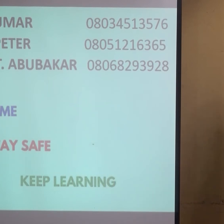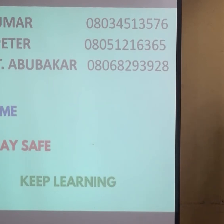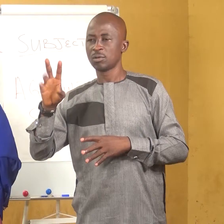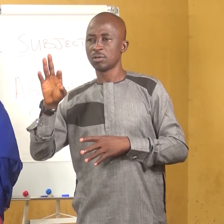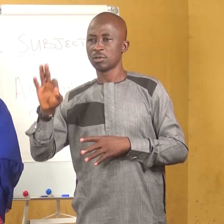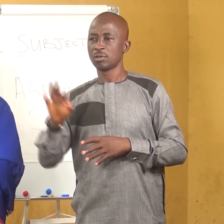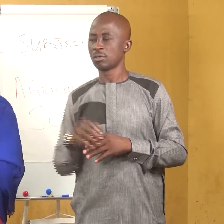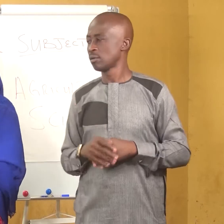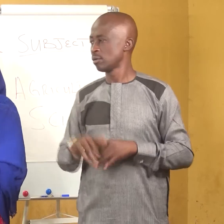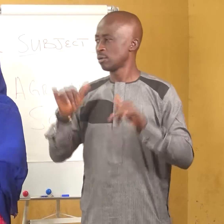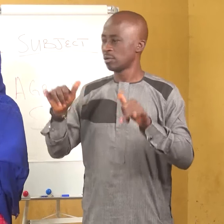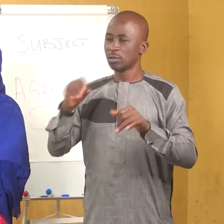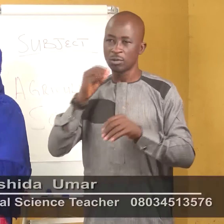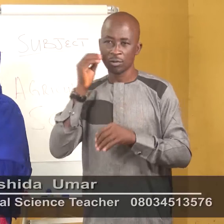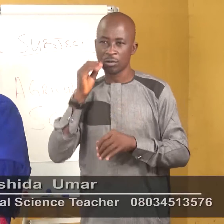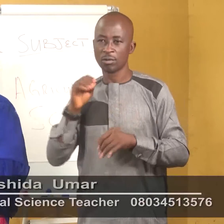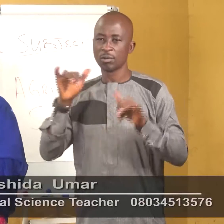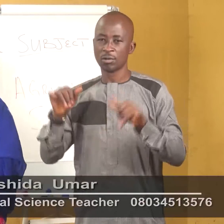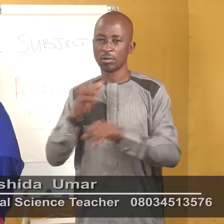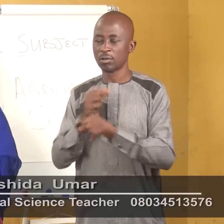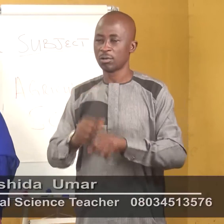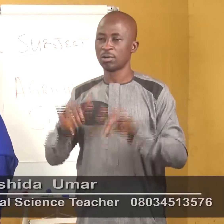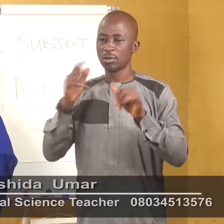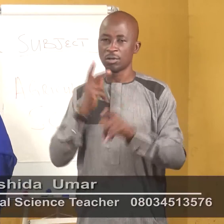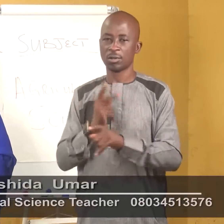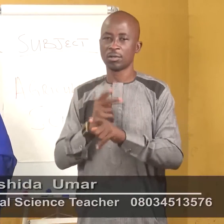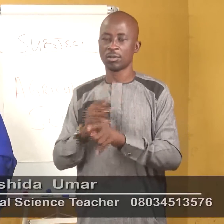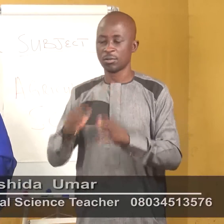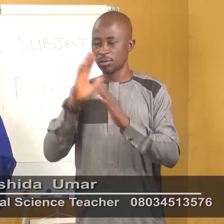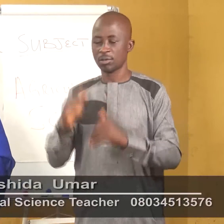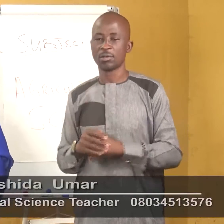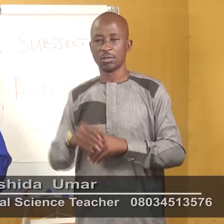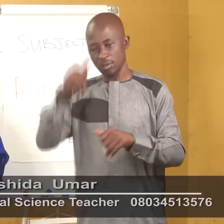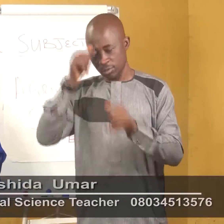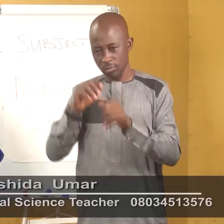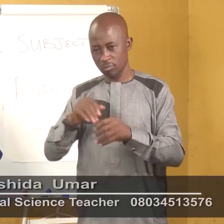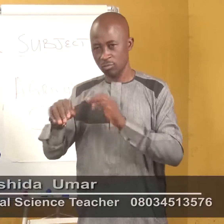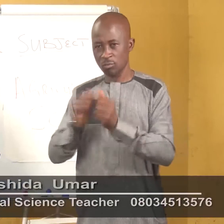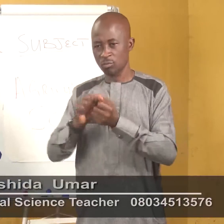080-68-29-39-28. Stay home, stay safe, and keep planning. Always remember to wash